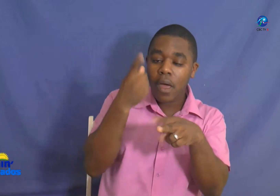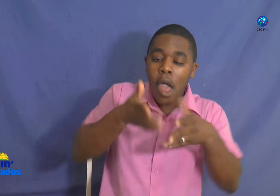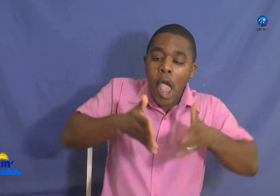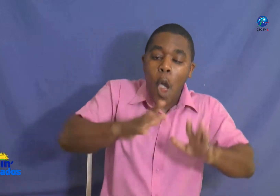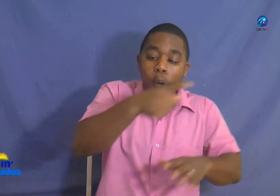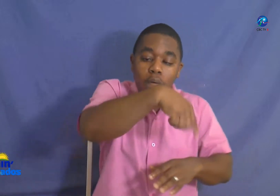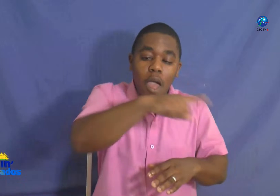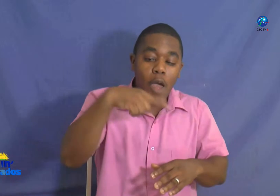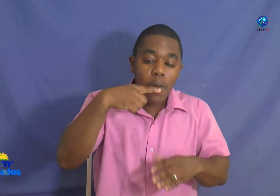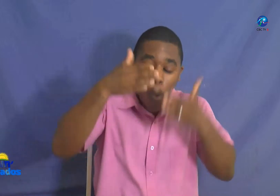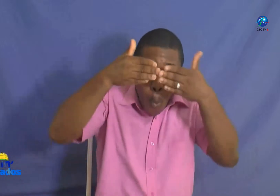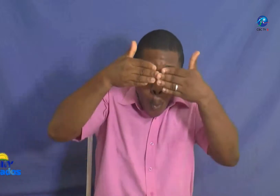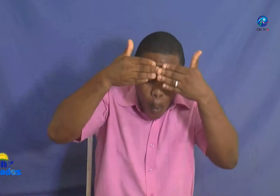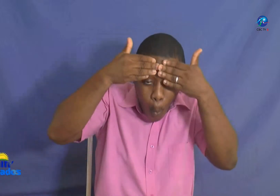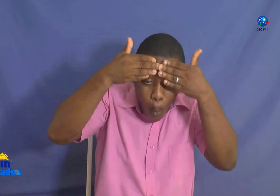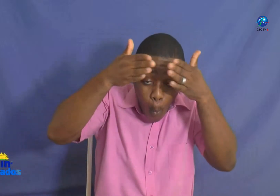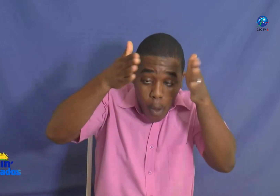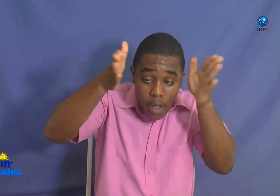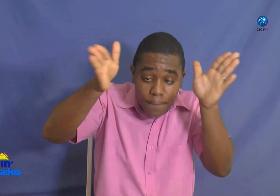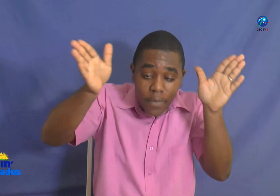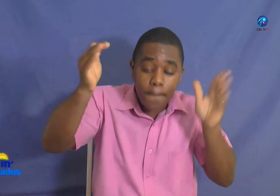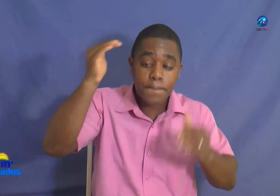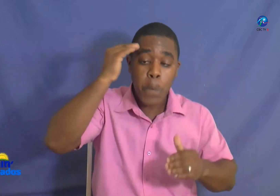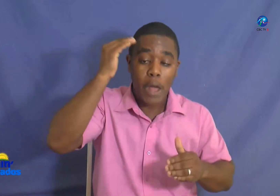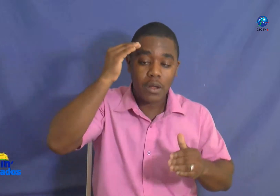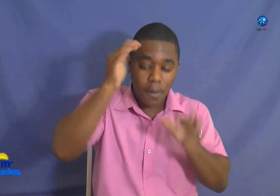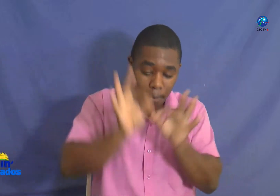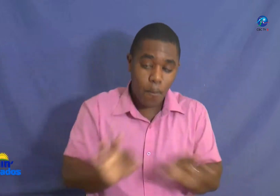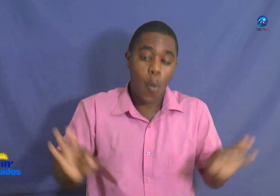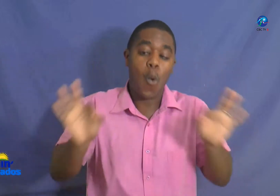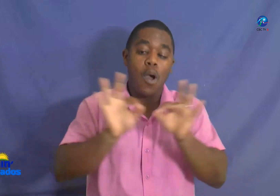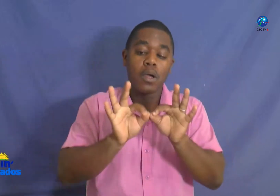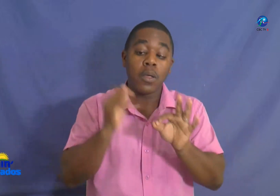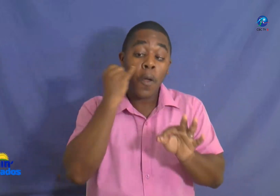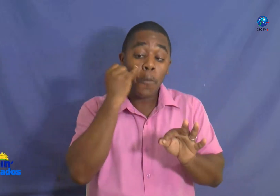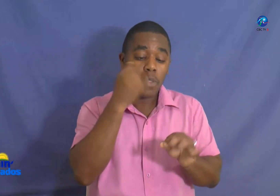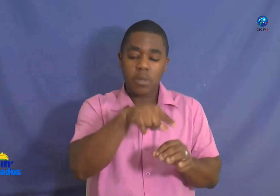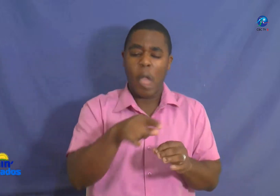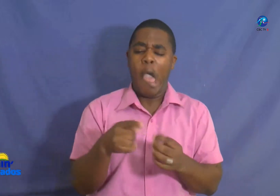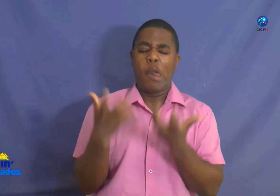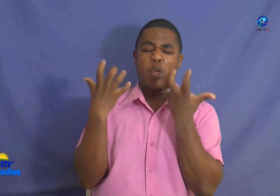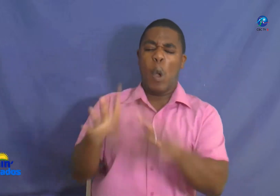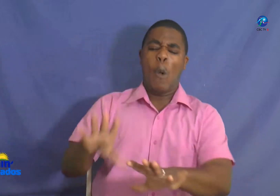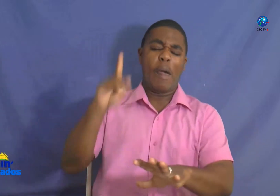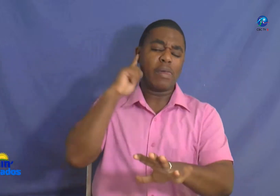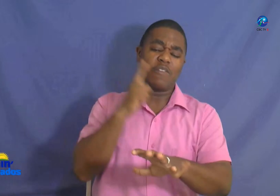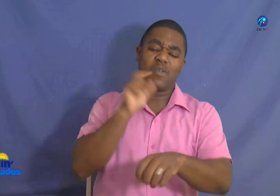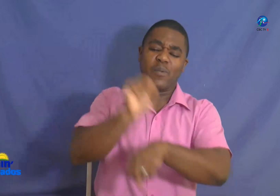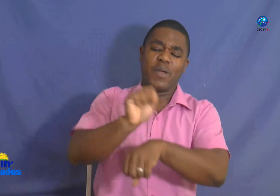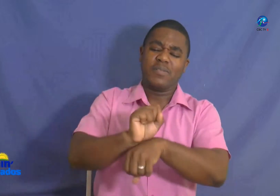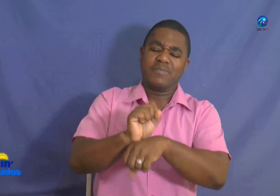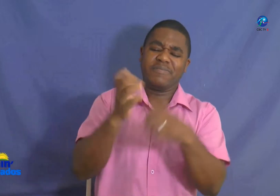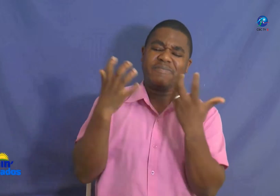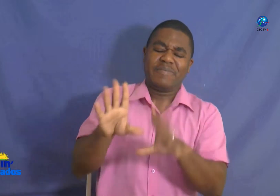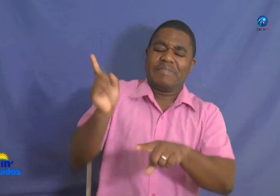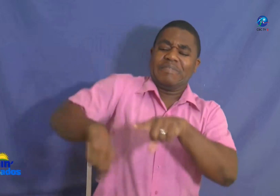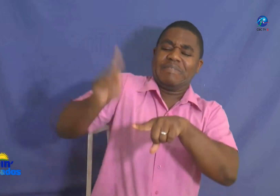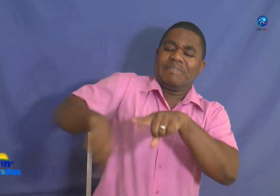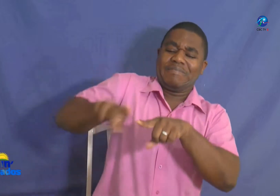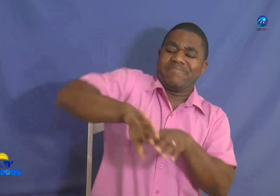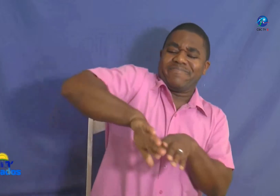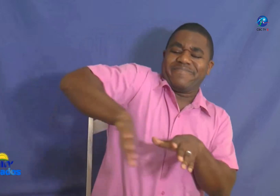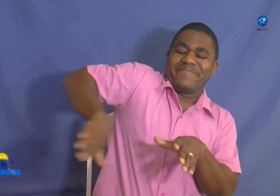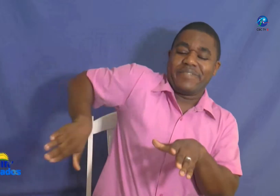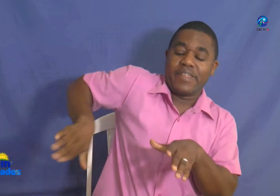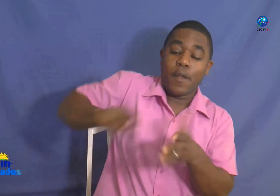do. We watch, we understand, we copy, you know, but we need hearing people to be more open-minded so that they'll be